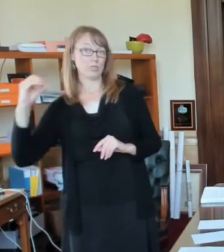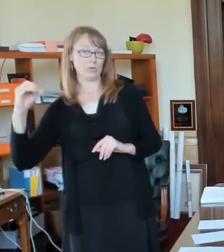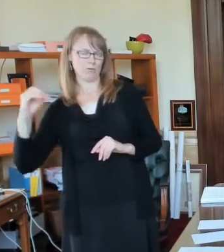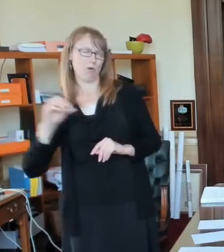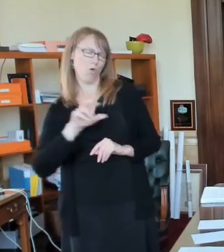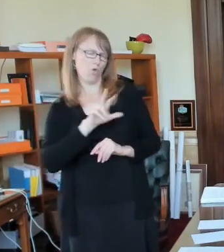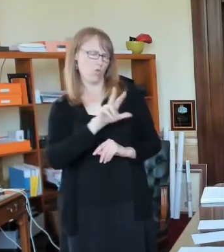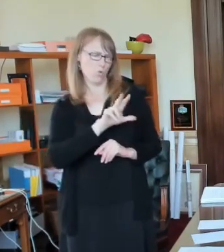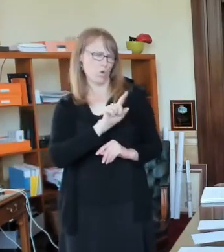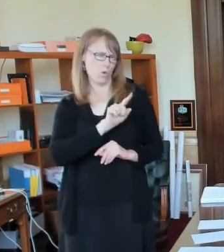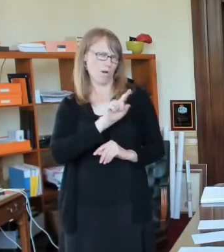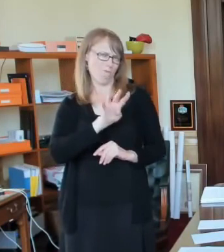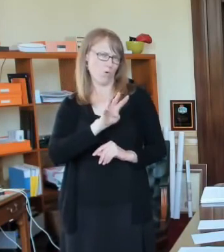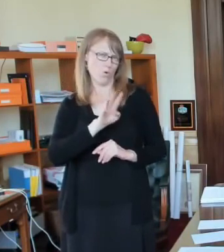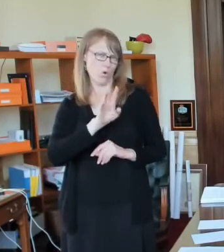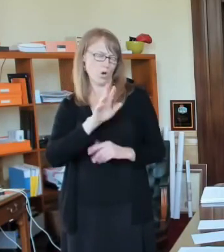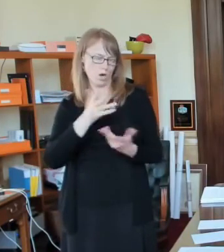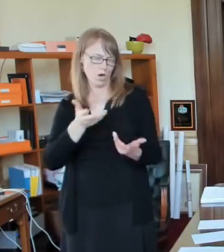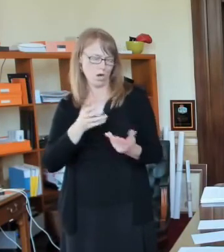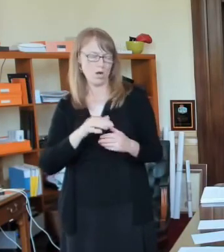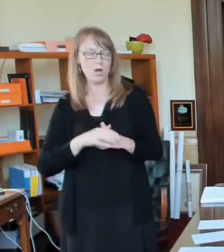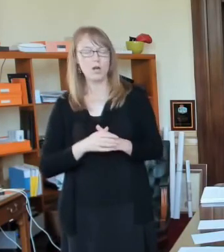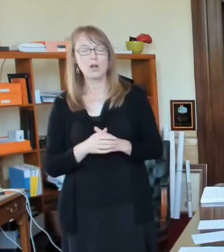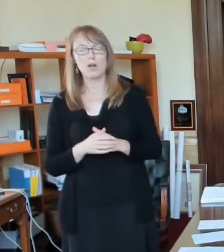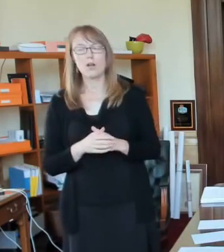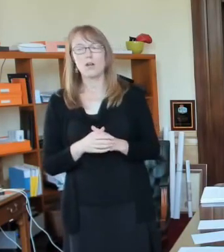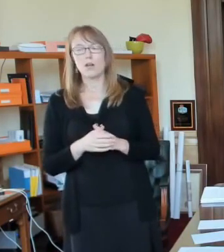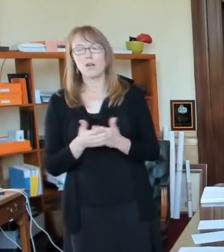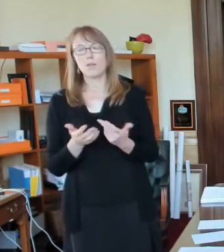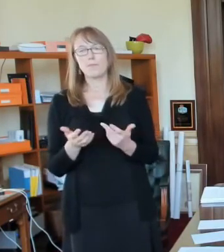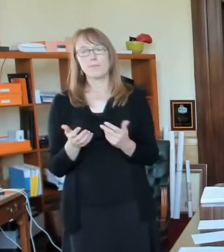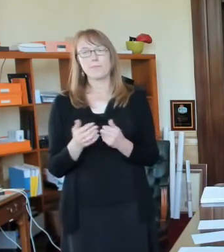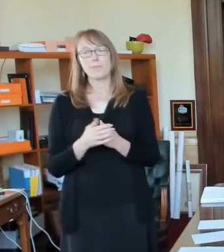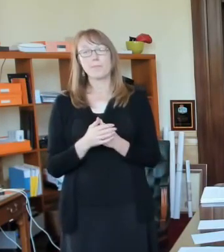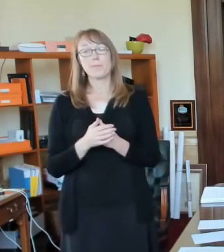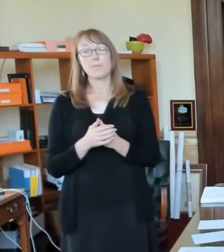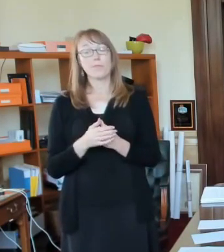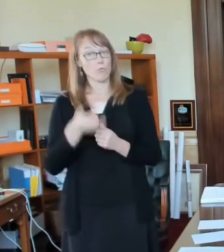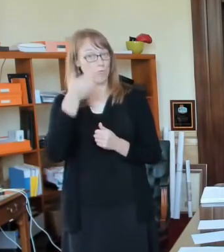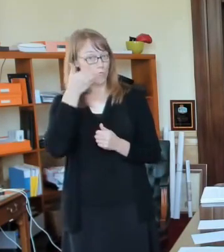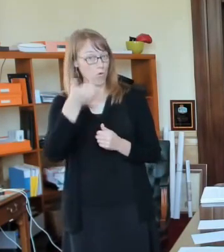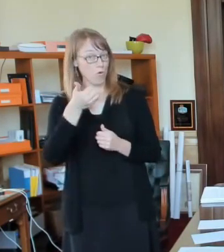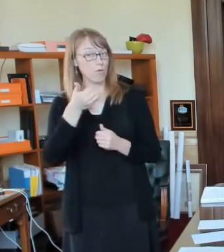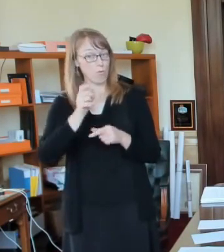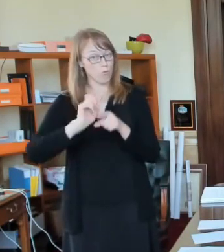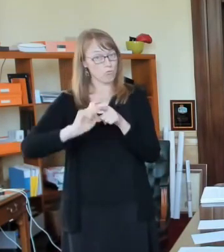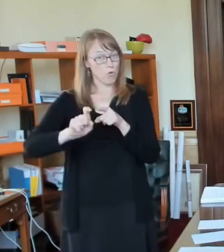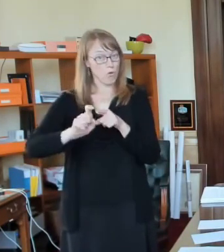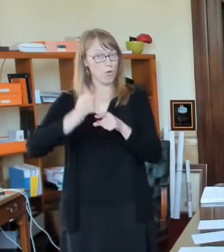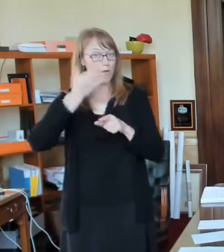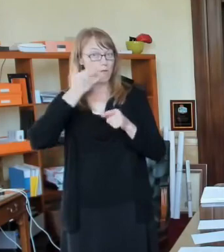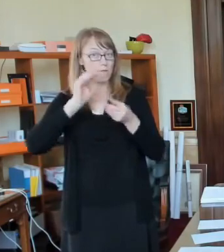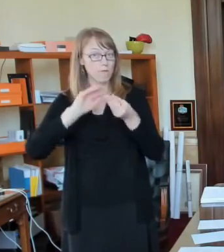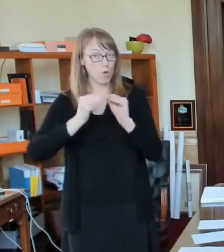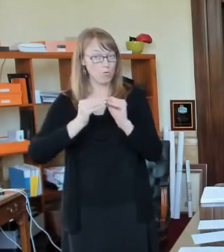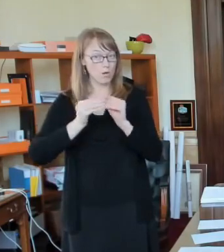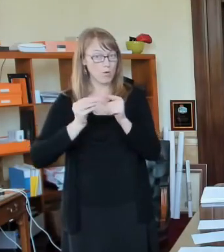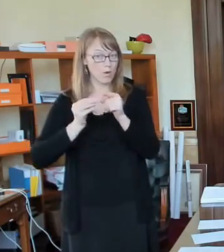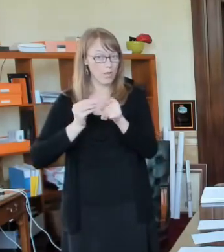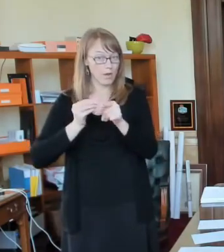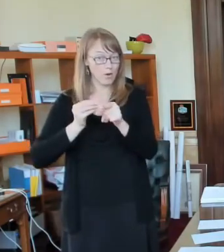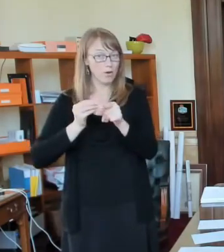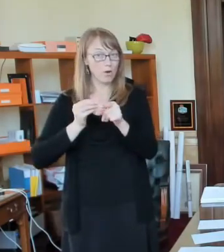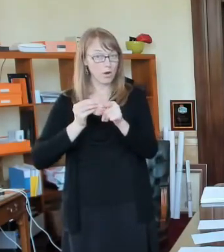314-589-8000. And it is, they will set up an appointment for you if you want to go in for training. They will also help you